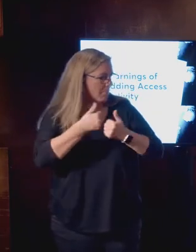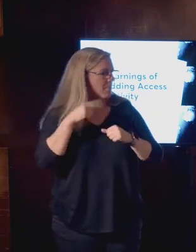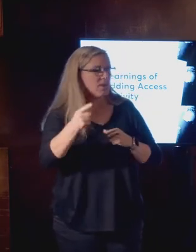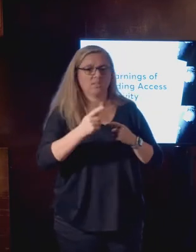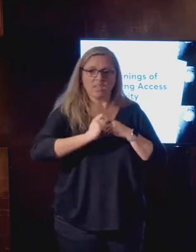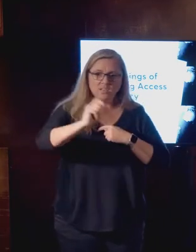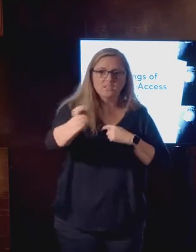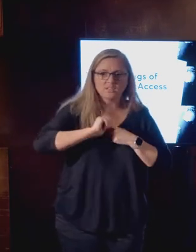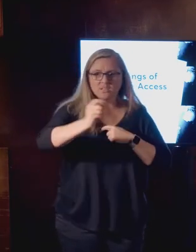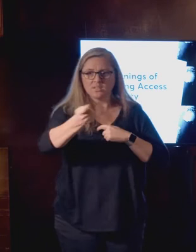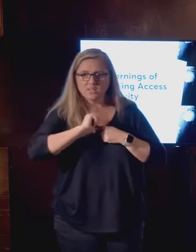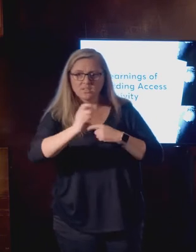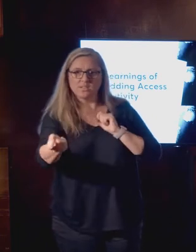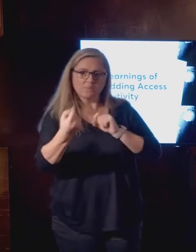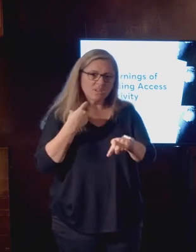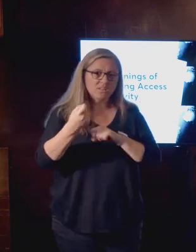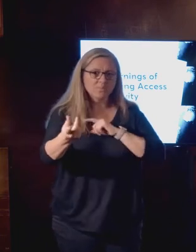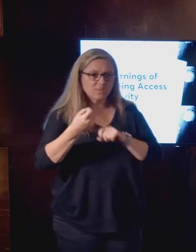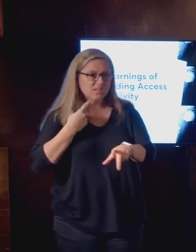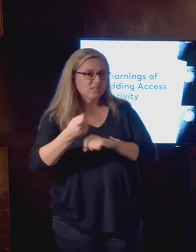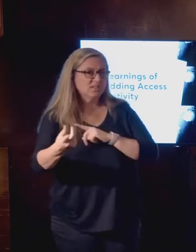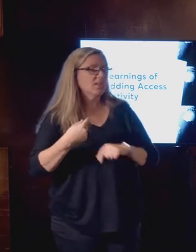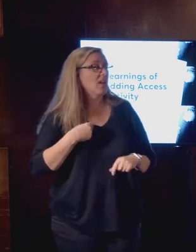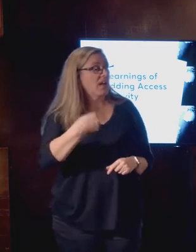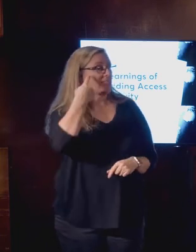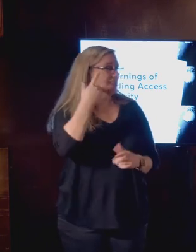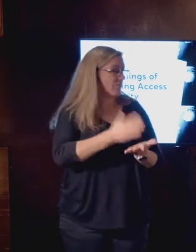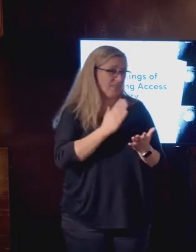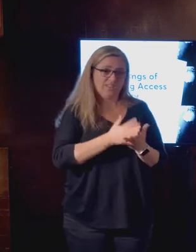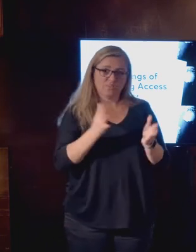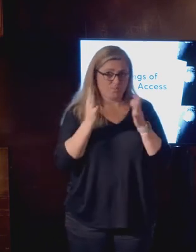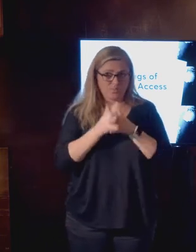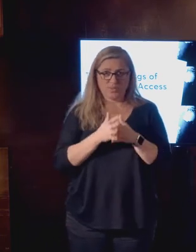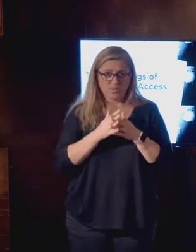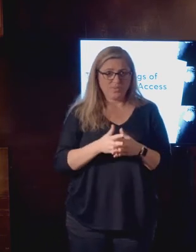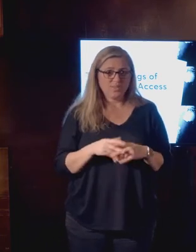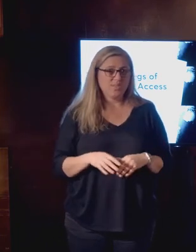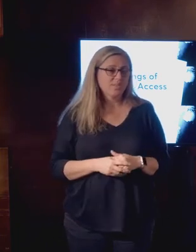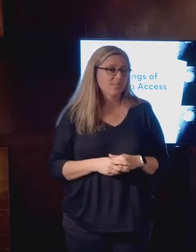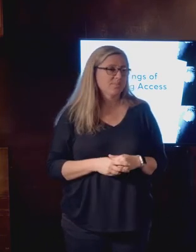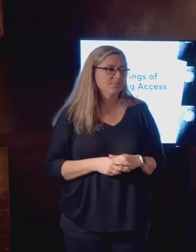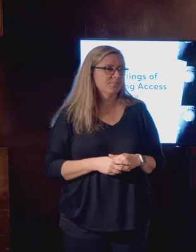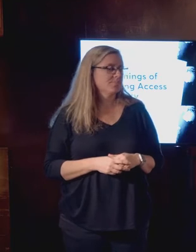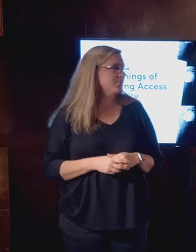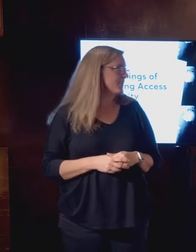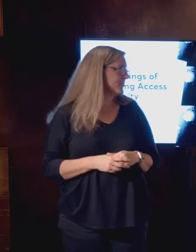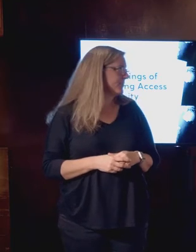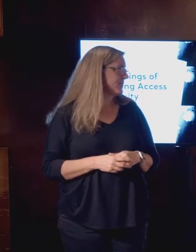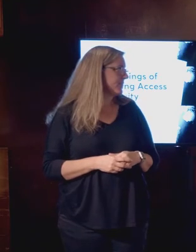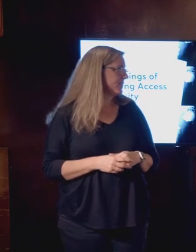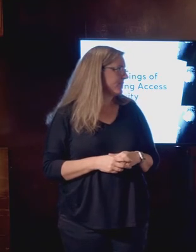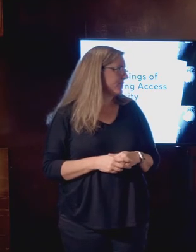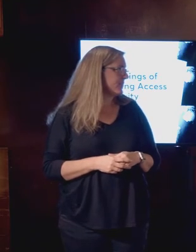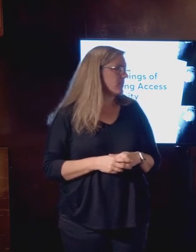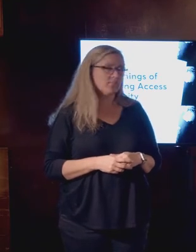with us, you know. But I think it's also useful. This is the thing, is that, you know, somebody like